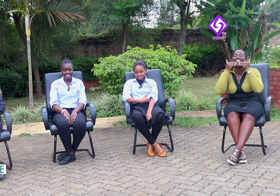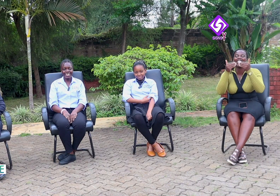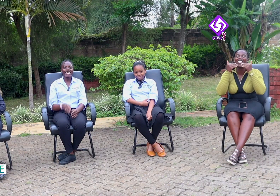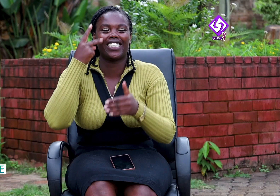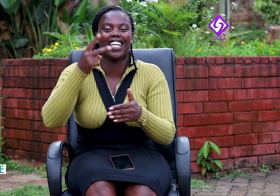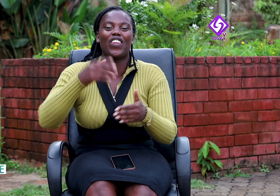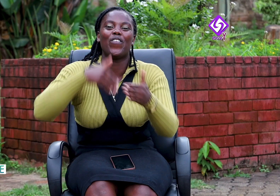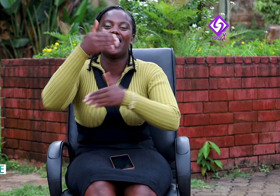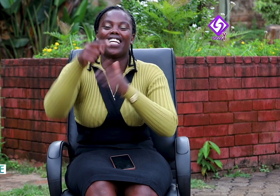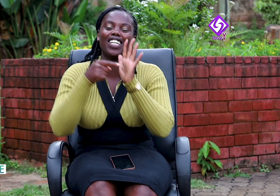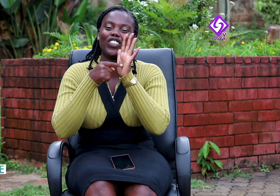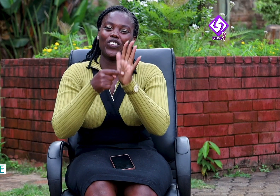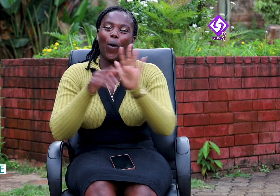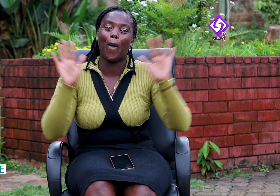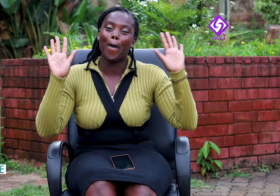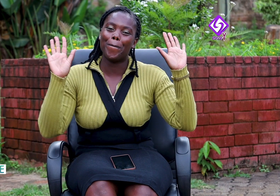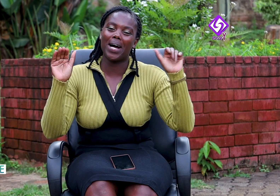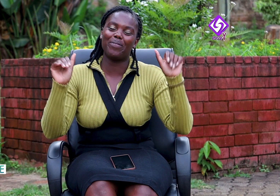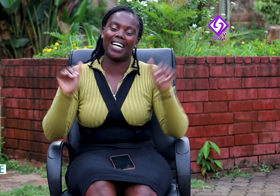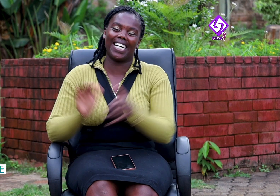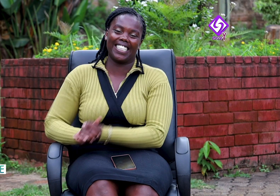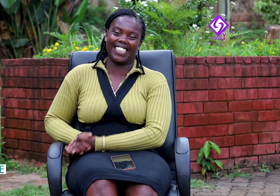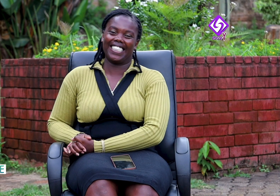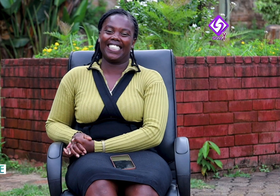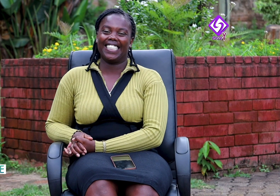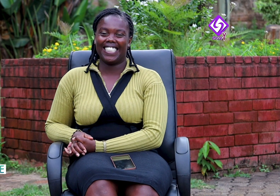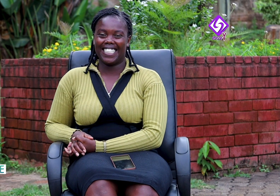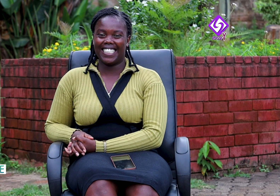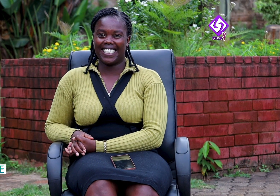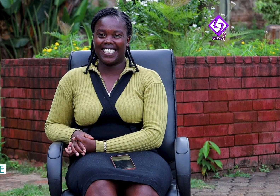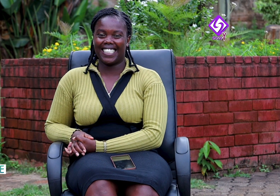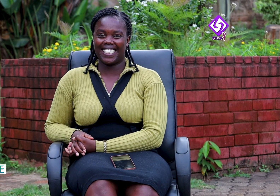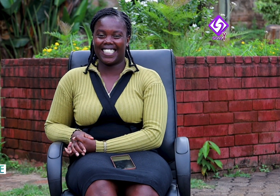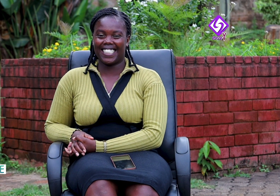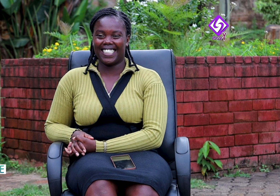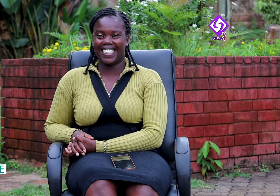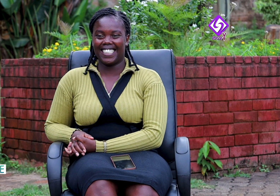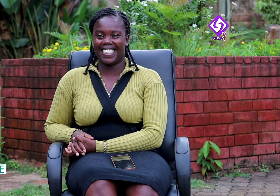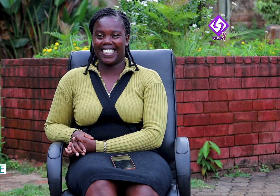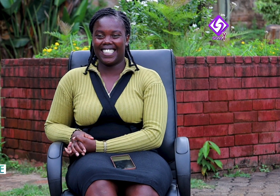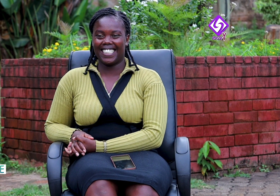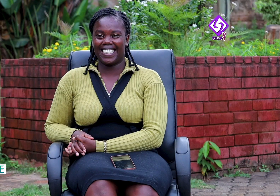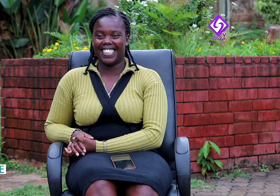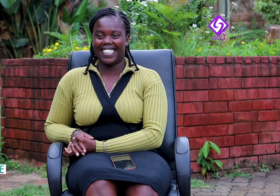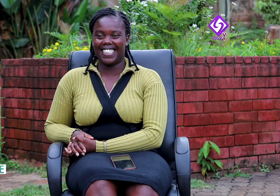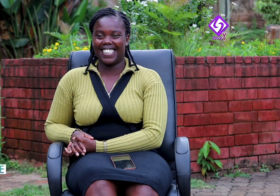Thank you so much, our viewers, for watching us. The Voice Show. Bye-bye. See you next time.